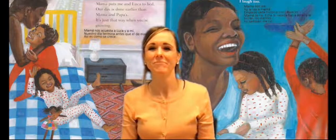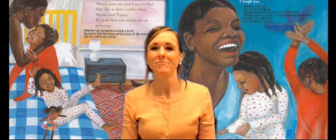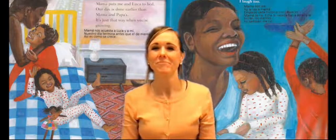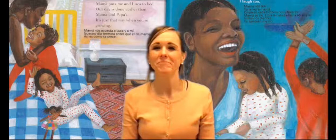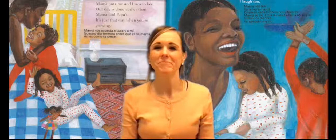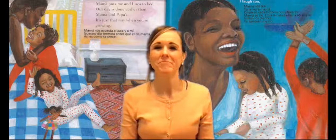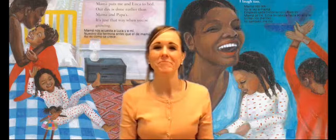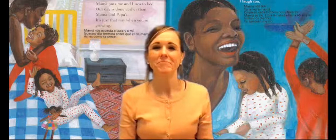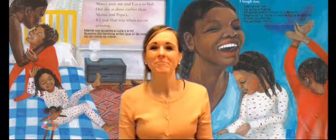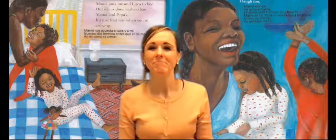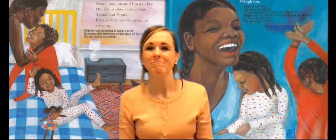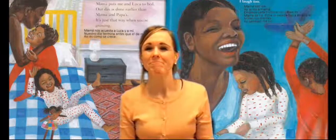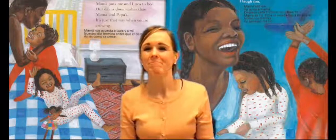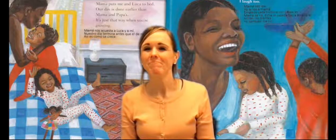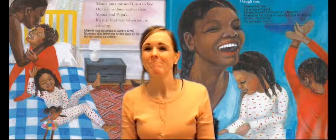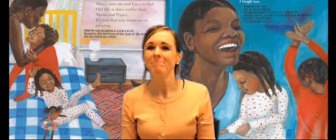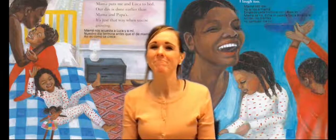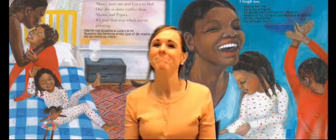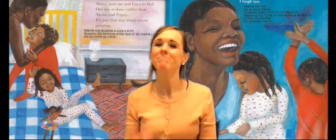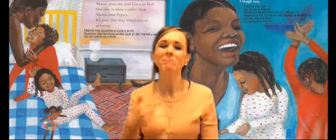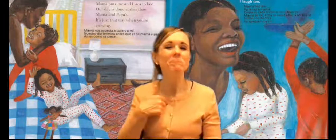I laugh.